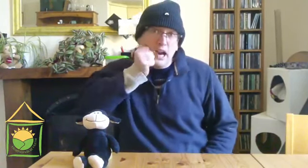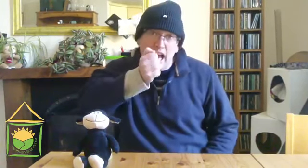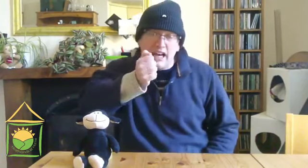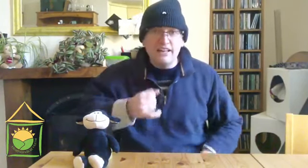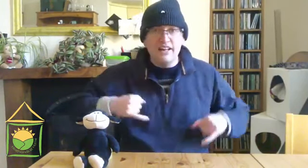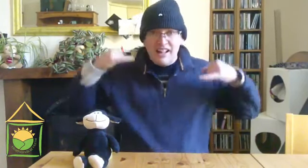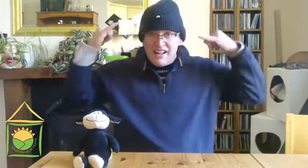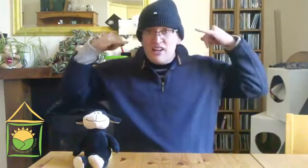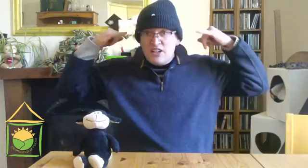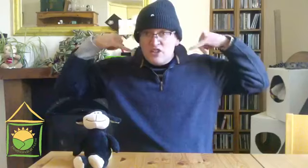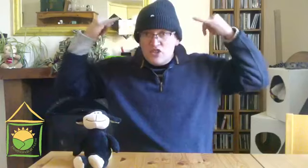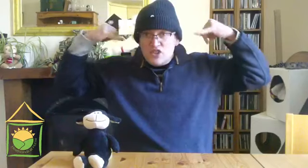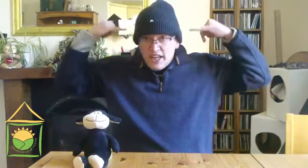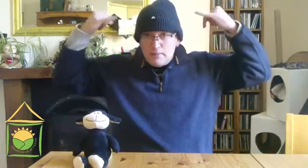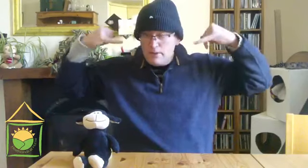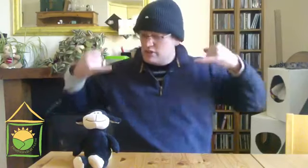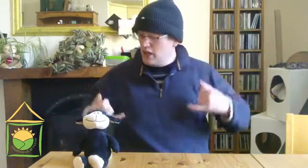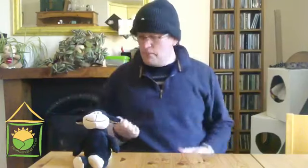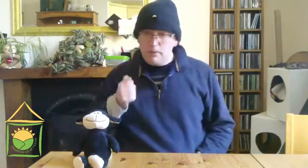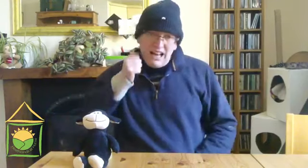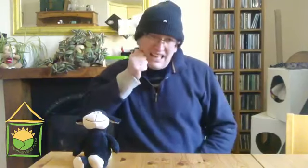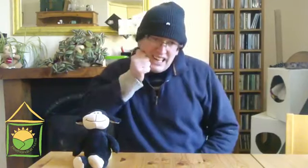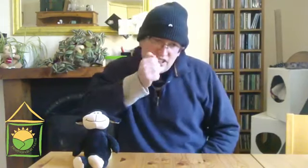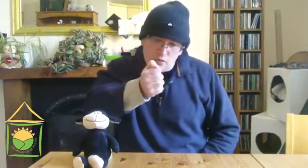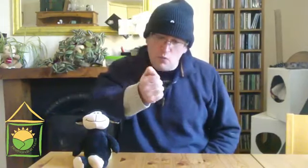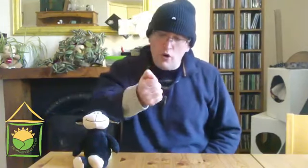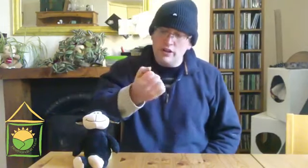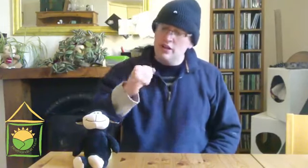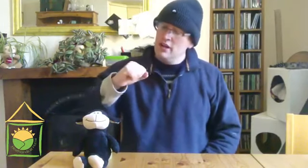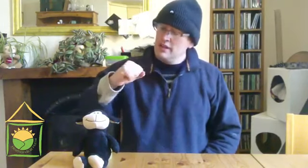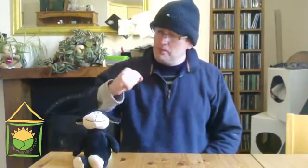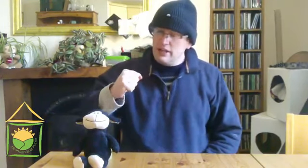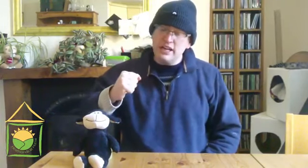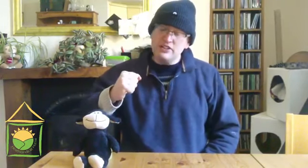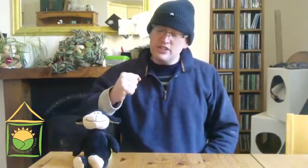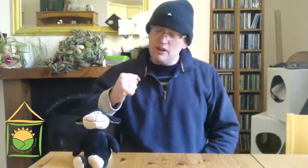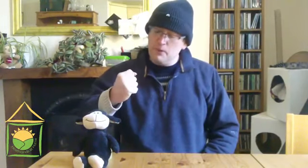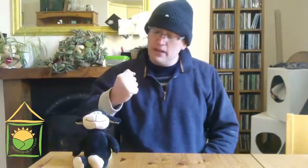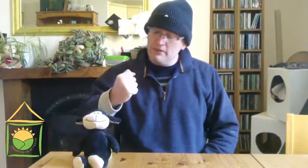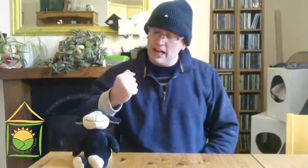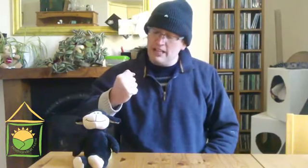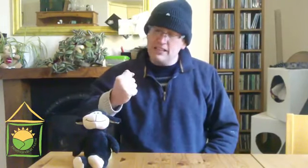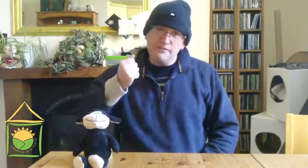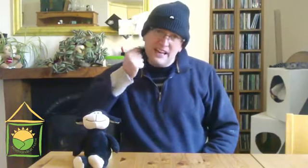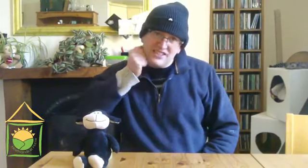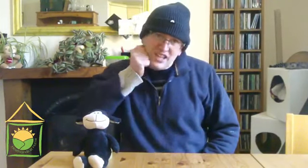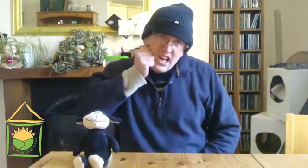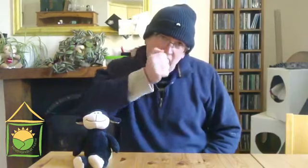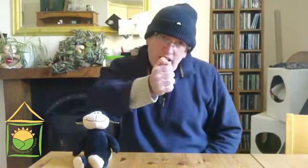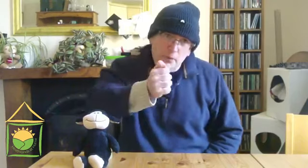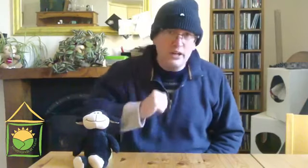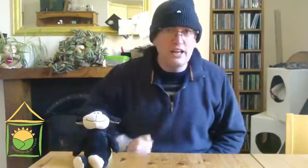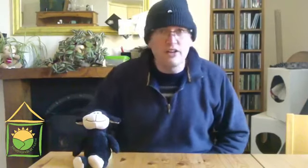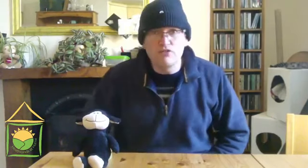black sheep. So black is one, putting your hand in a fist and you're putting it across